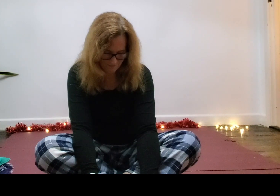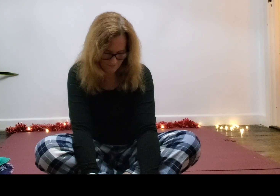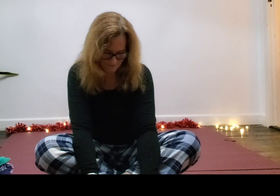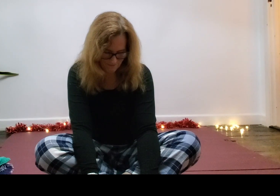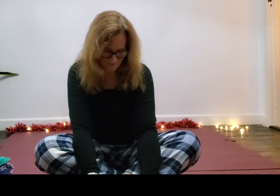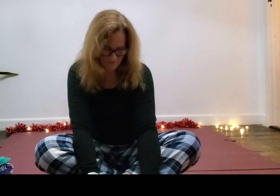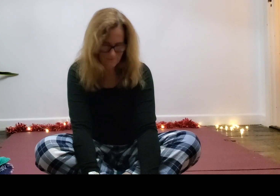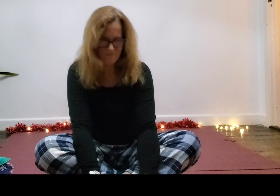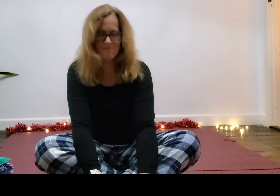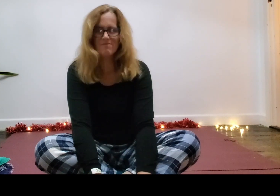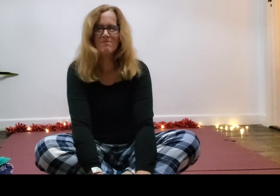Perfect.